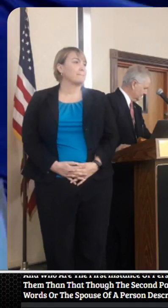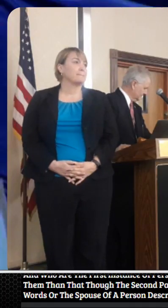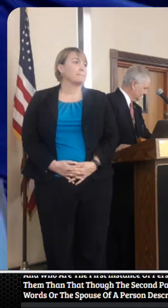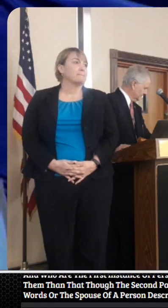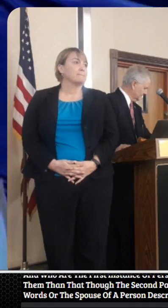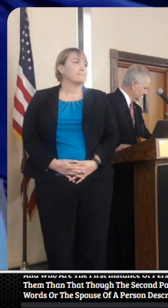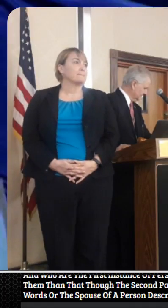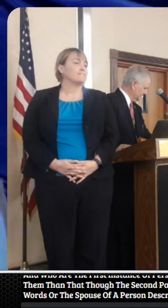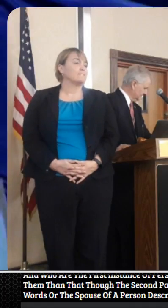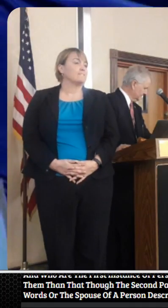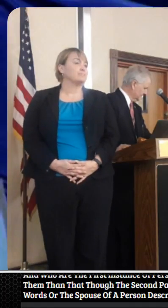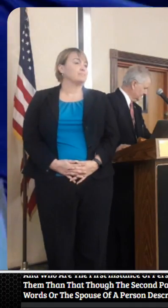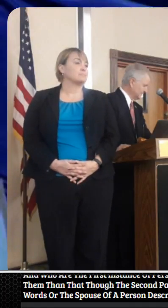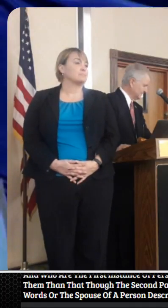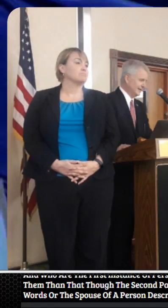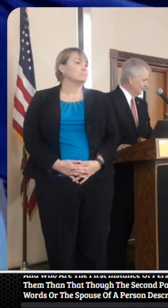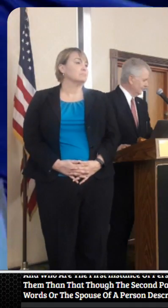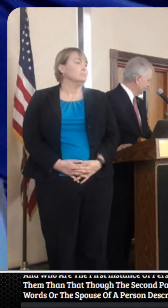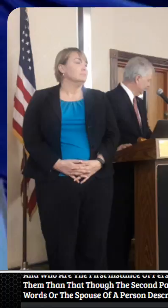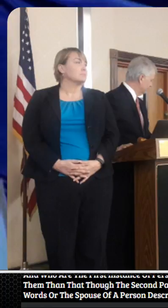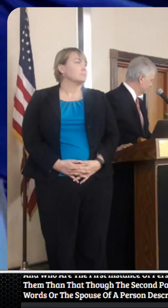Sorry, of the spouse.